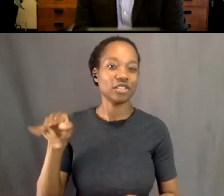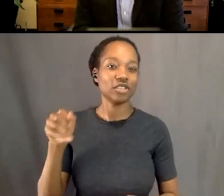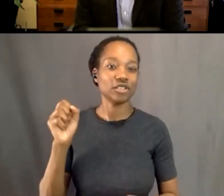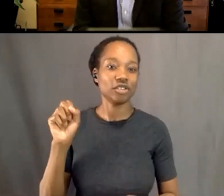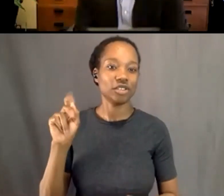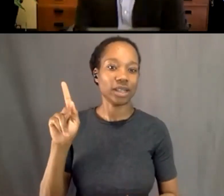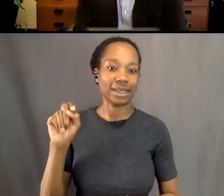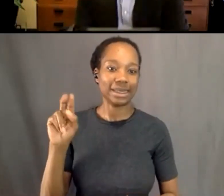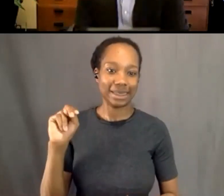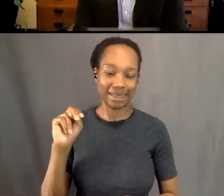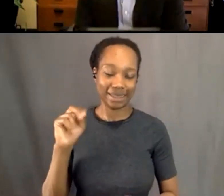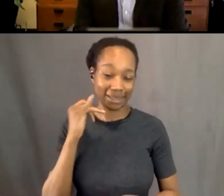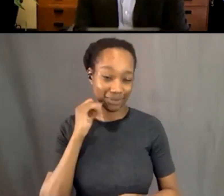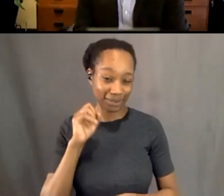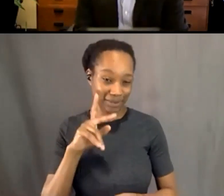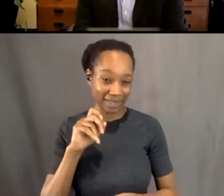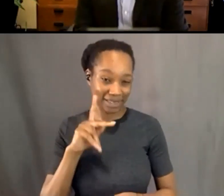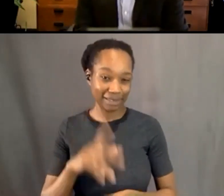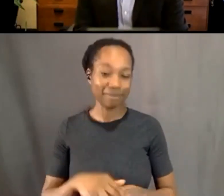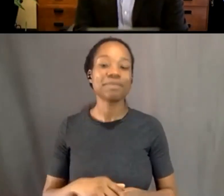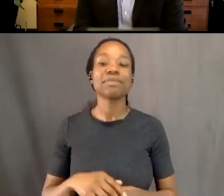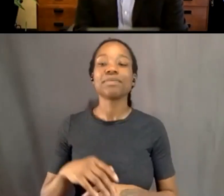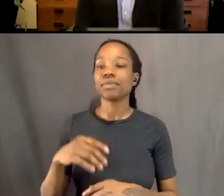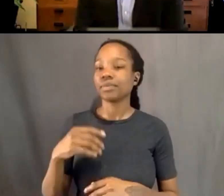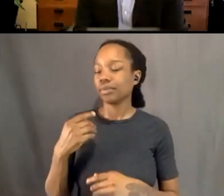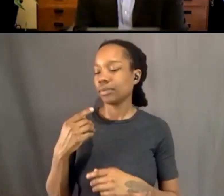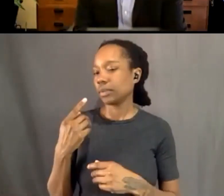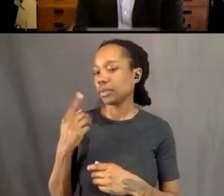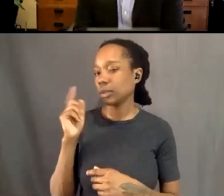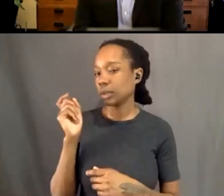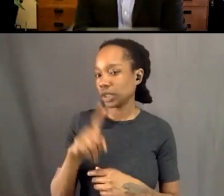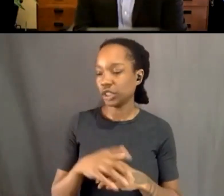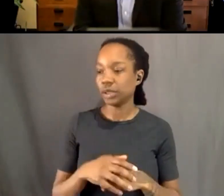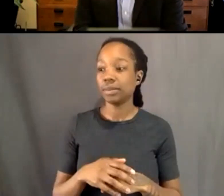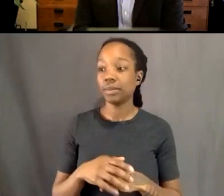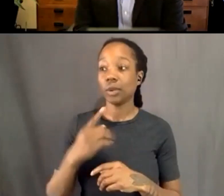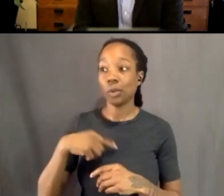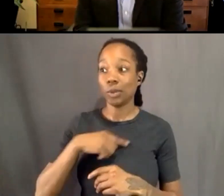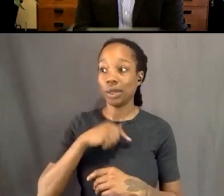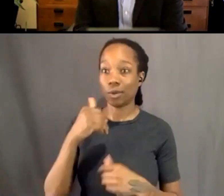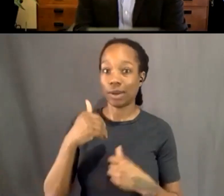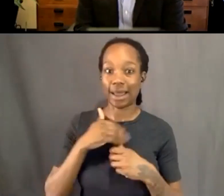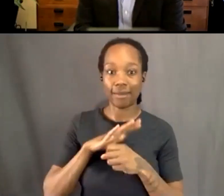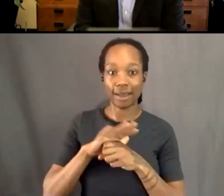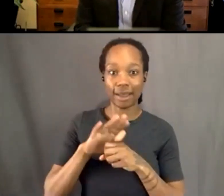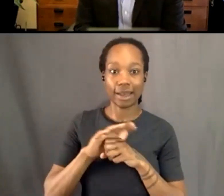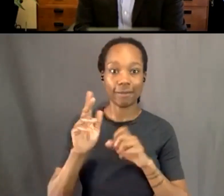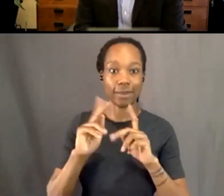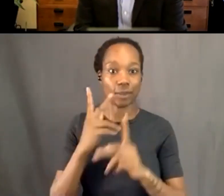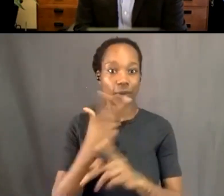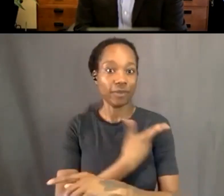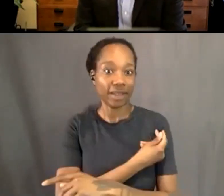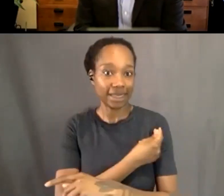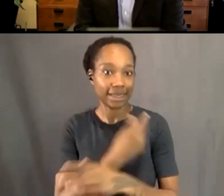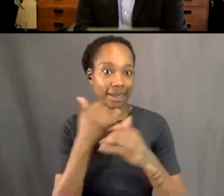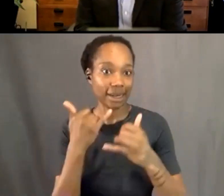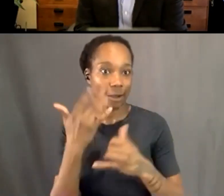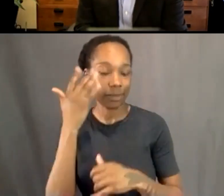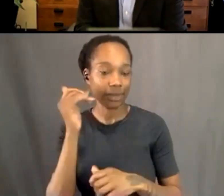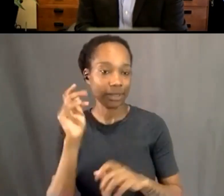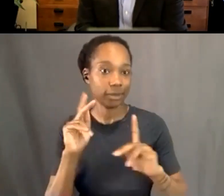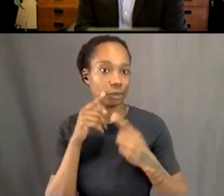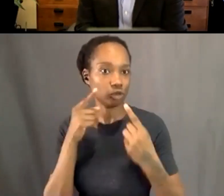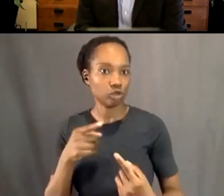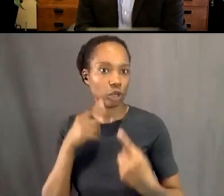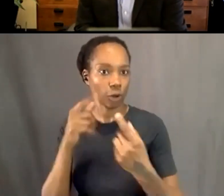is part of the reason we're not getting the numbers we're looking for because people are having trouble with registering? In my experience, that's